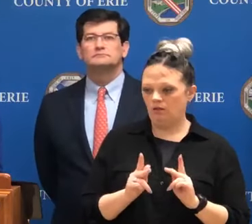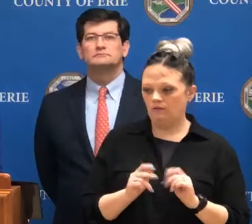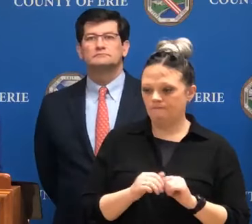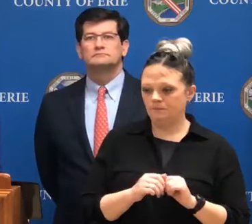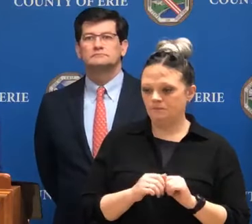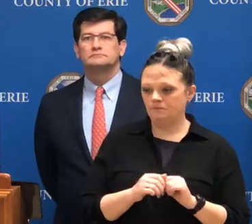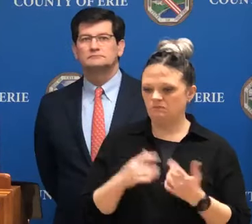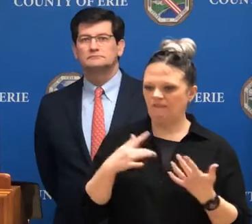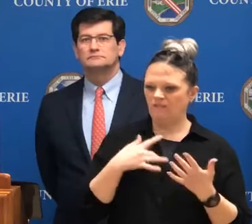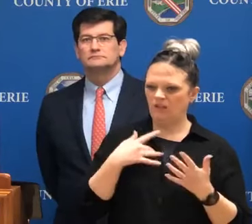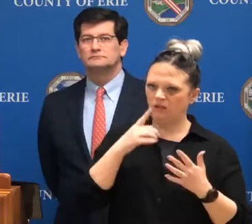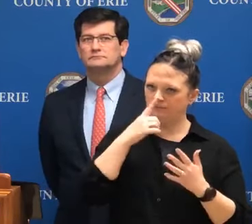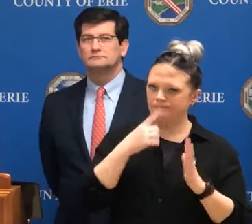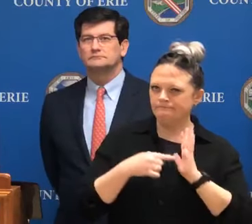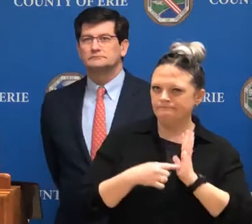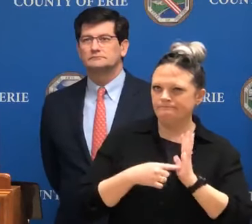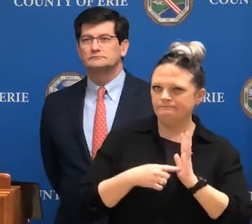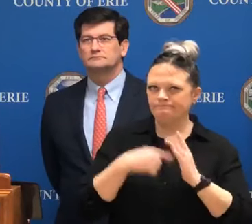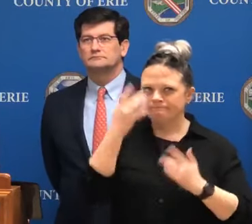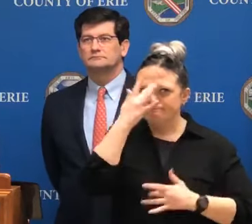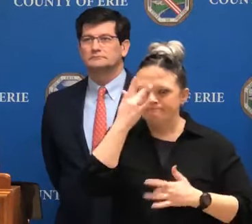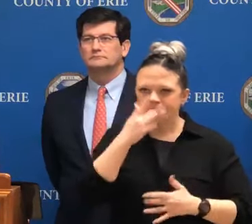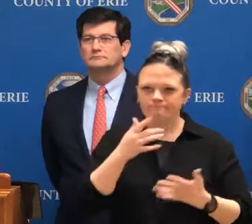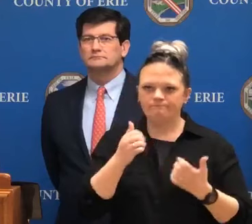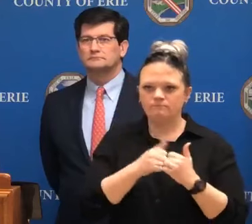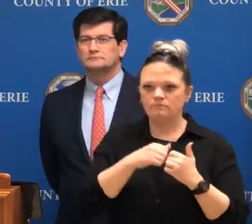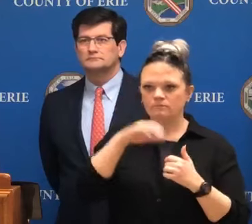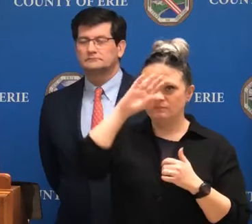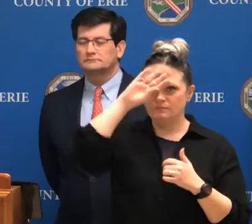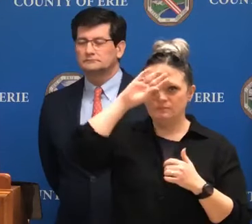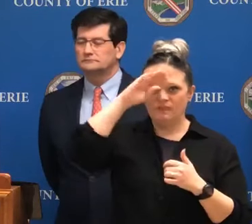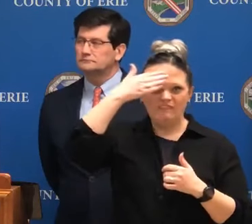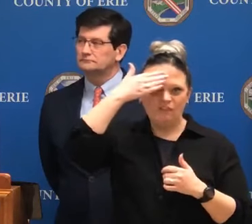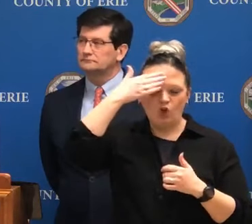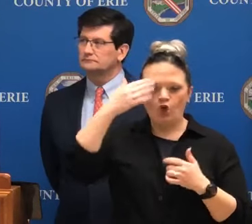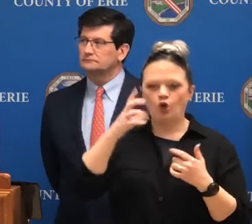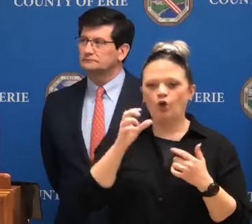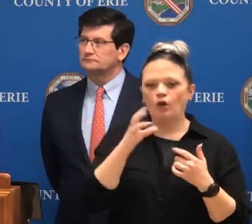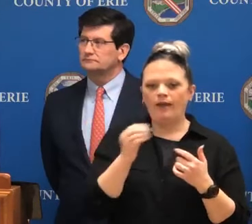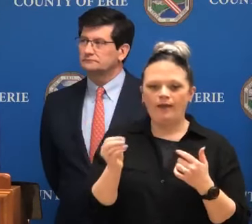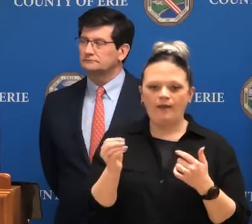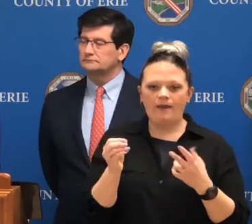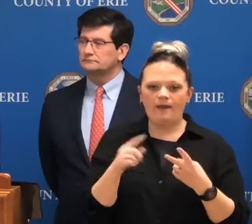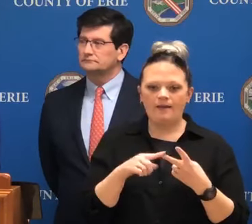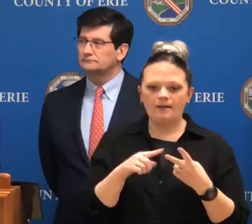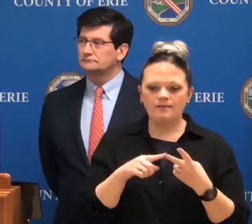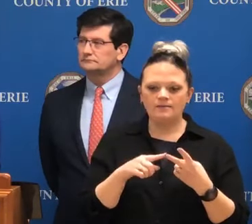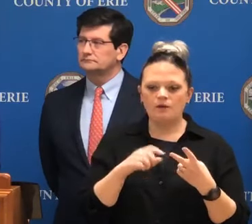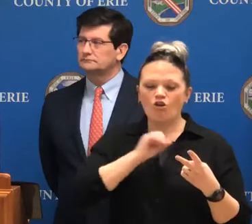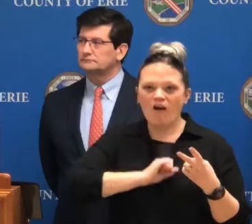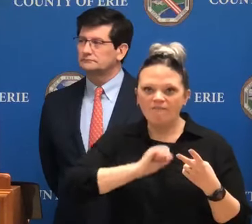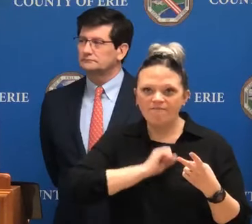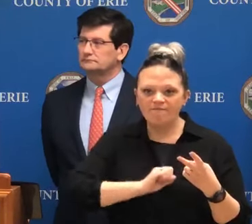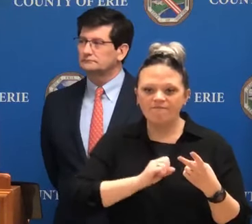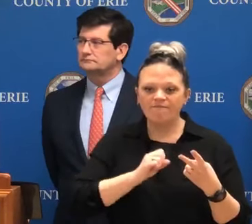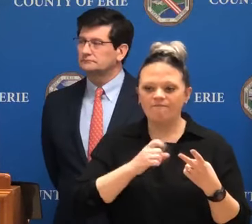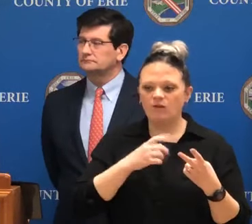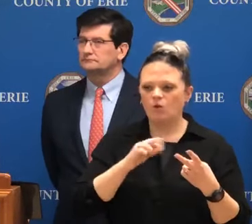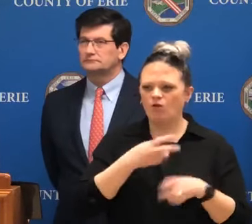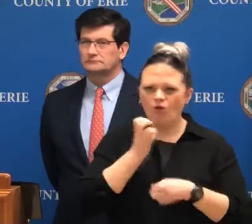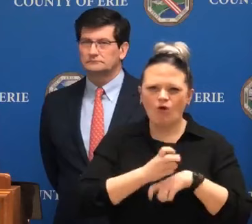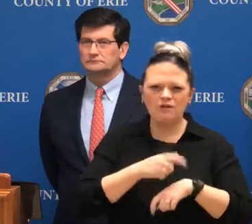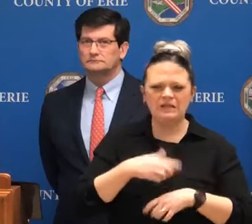who are symptomatic, and so symptoms with either a fever and we need a cough or shortness